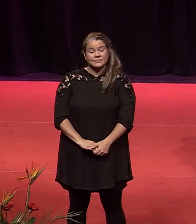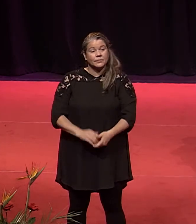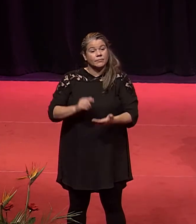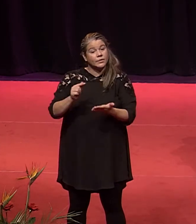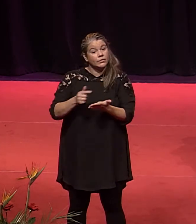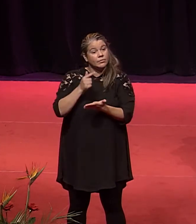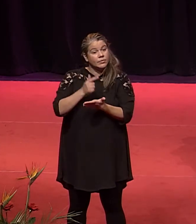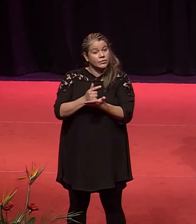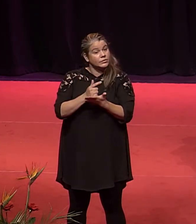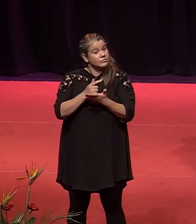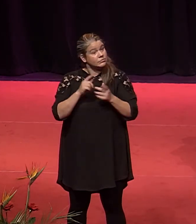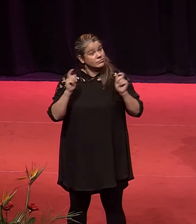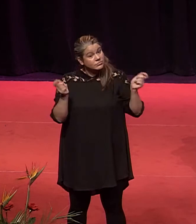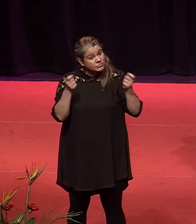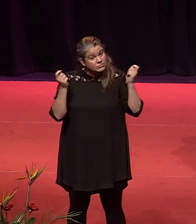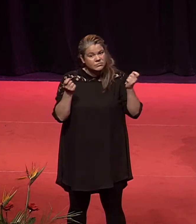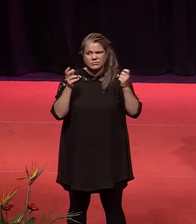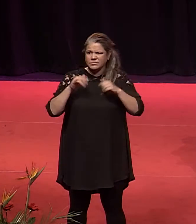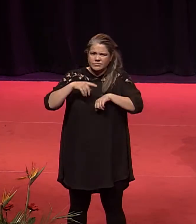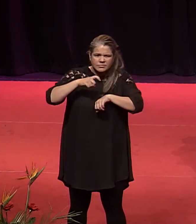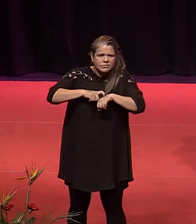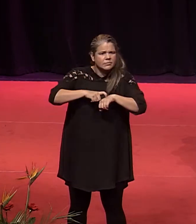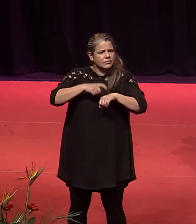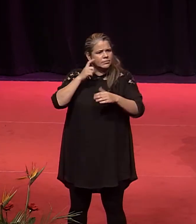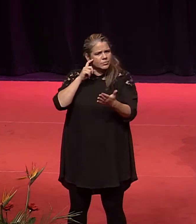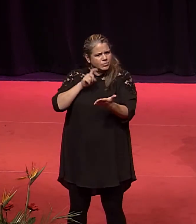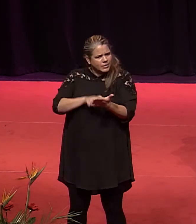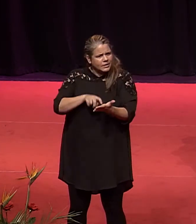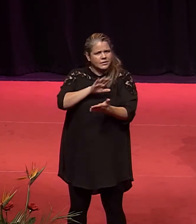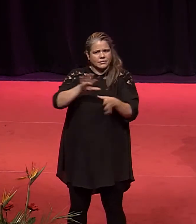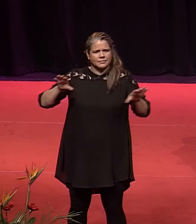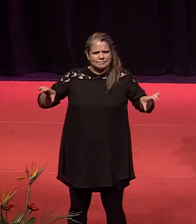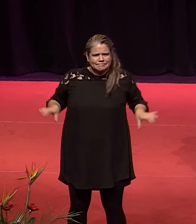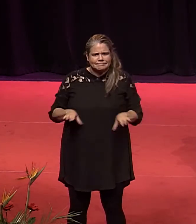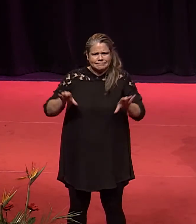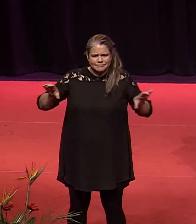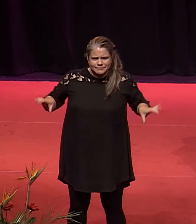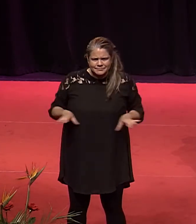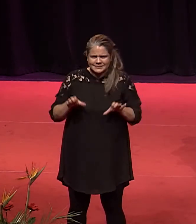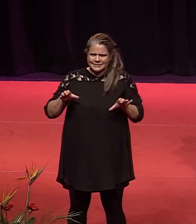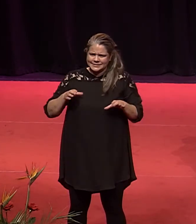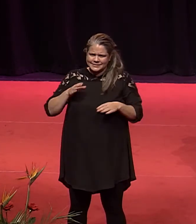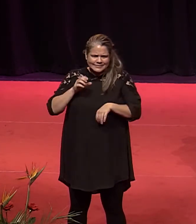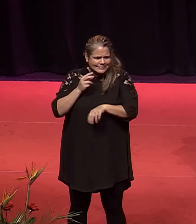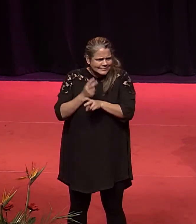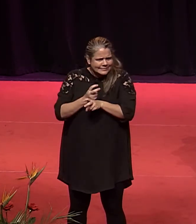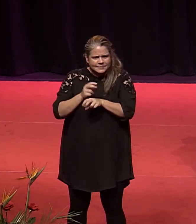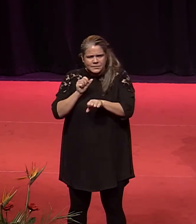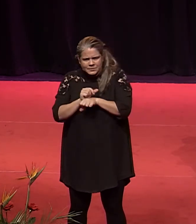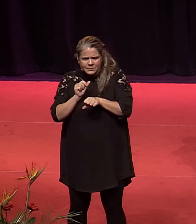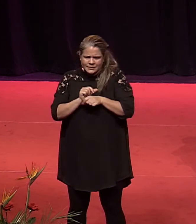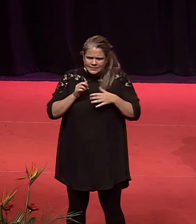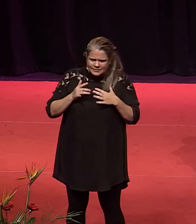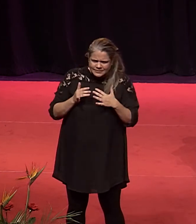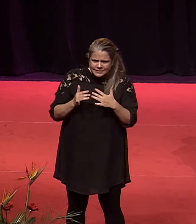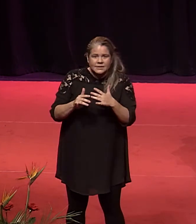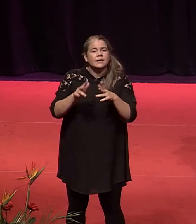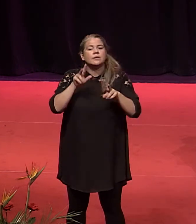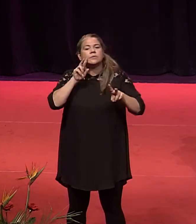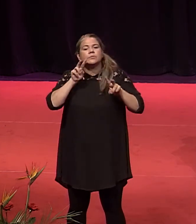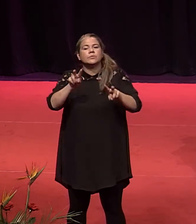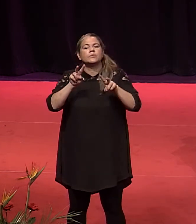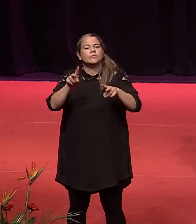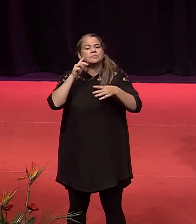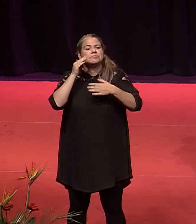Convocation is a time to celebrate the hard work and dedication that brought you to this moment and to look forward to the many opportunities that